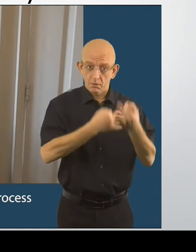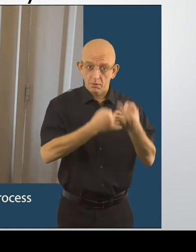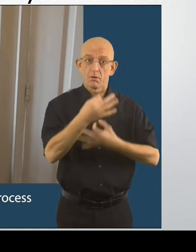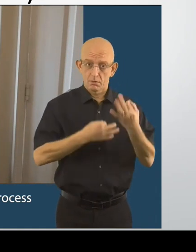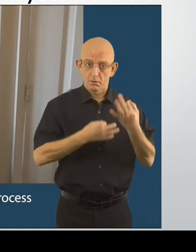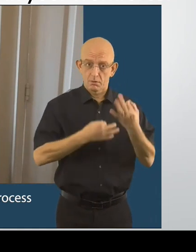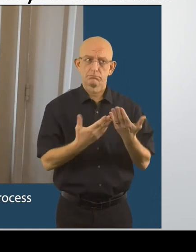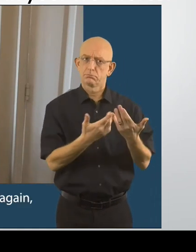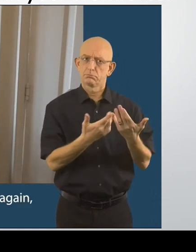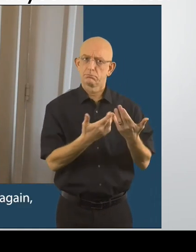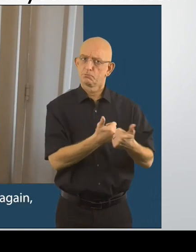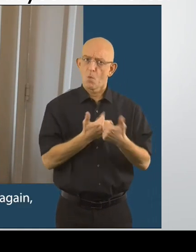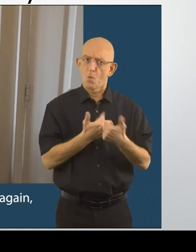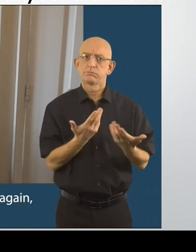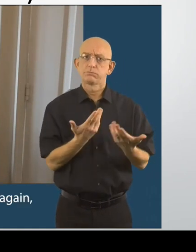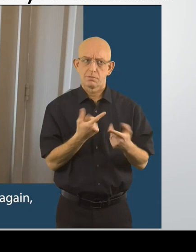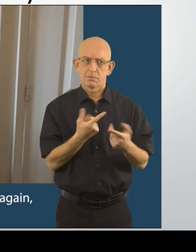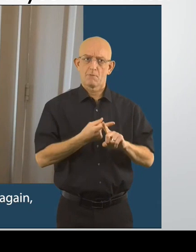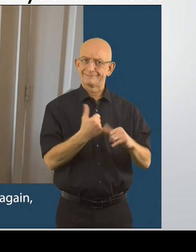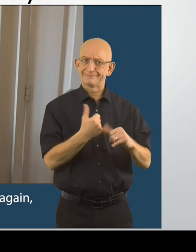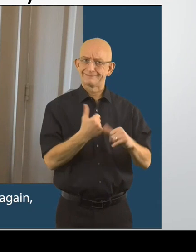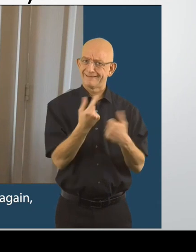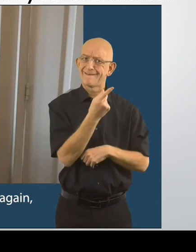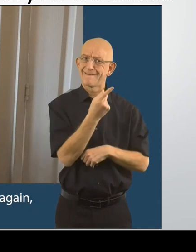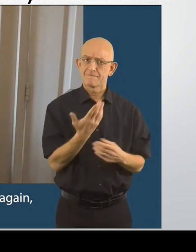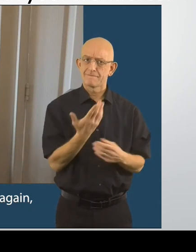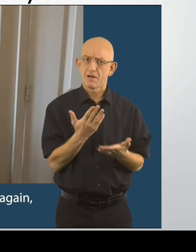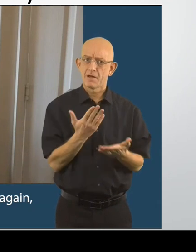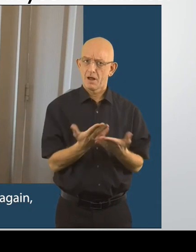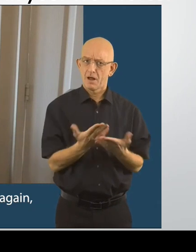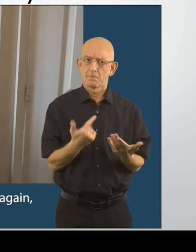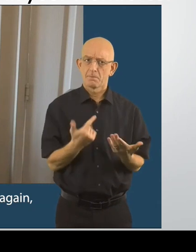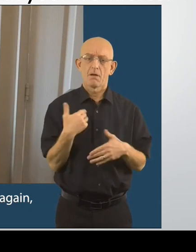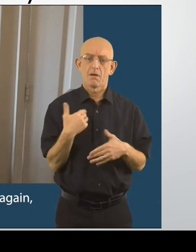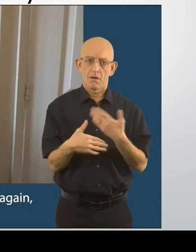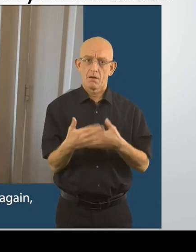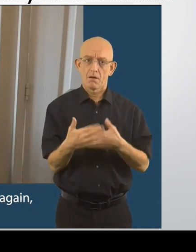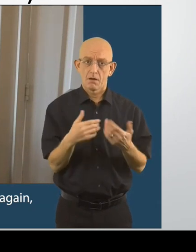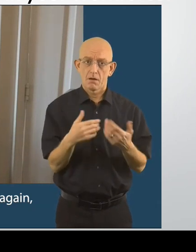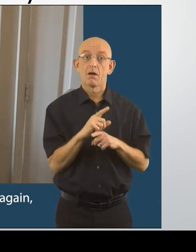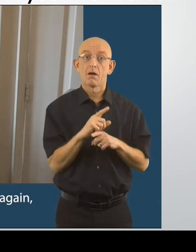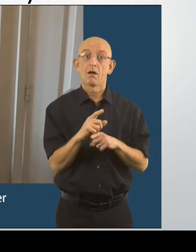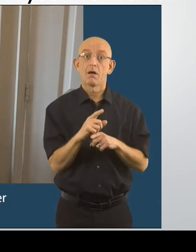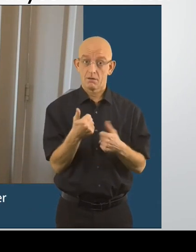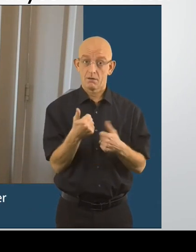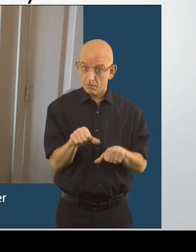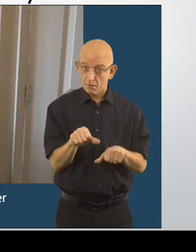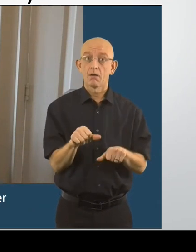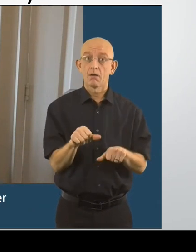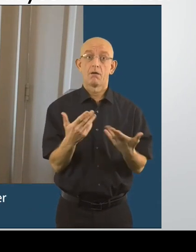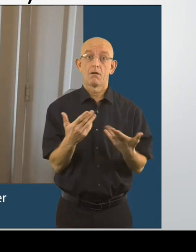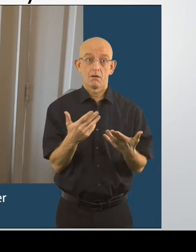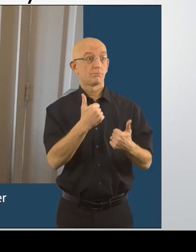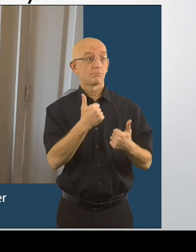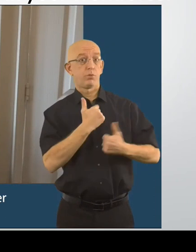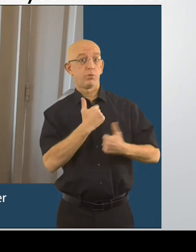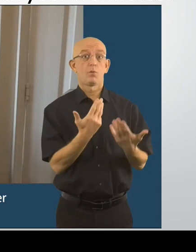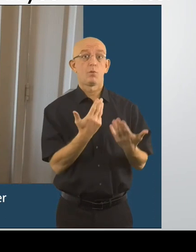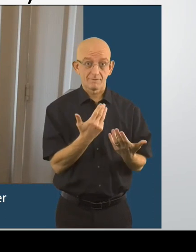recruitment process with them, which was quite supportive and positive again.